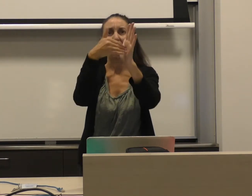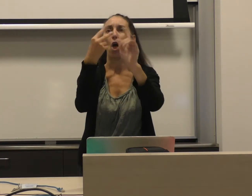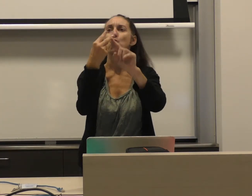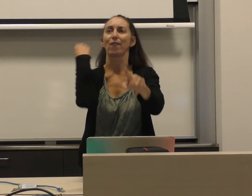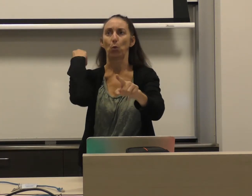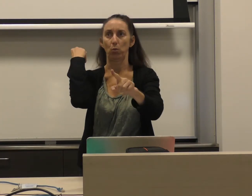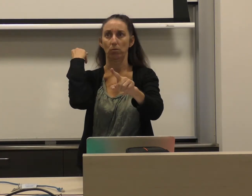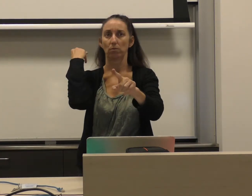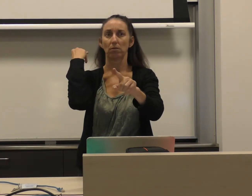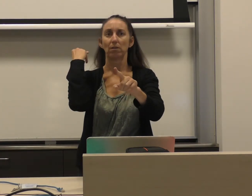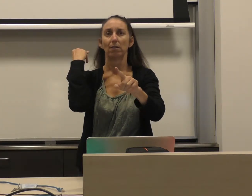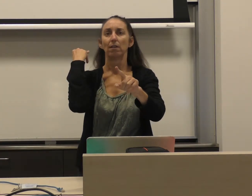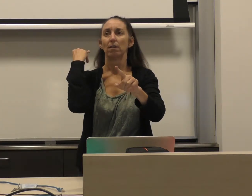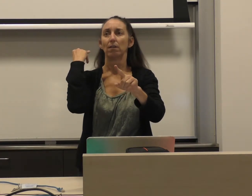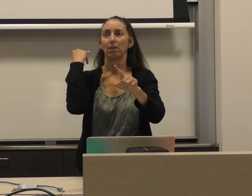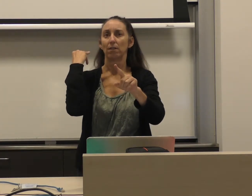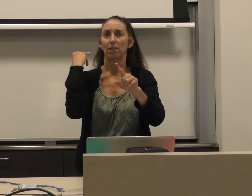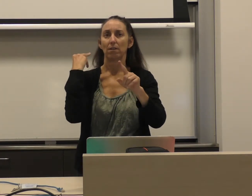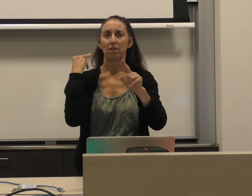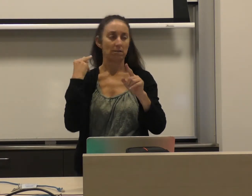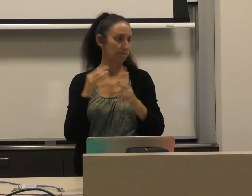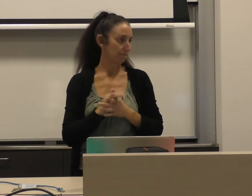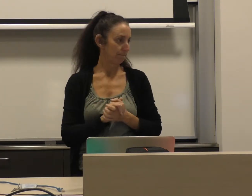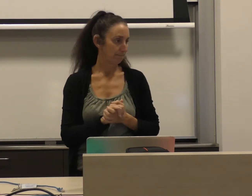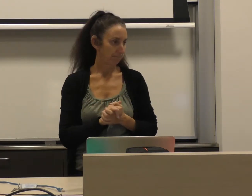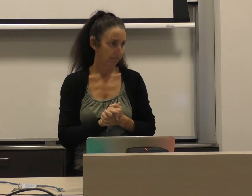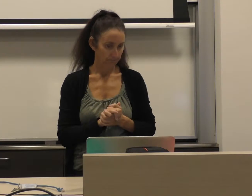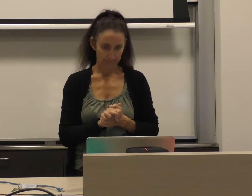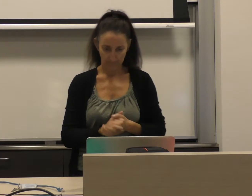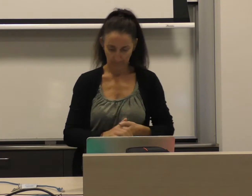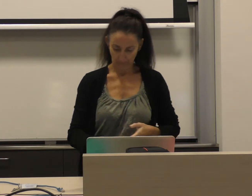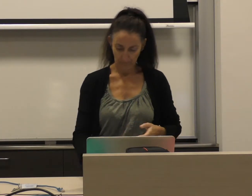and some videos that we'll look at the end of today's lecture.